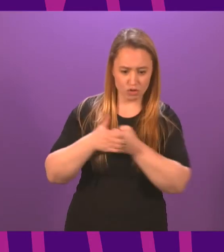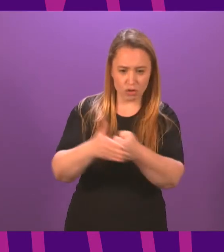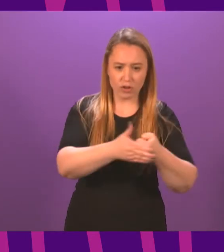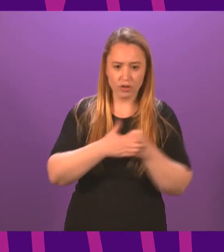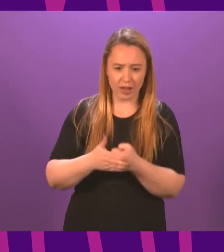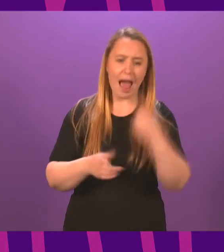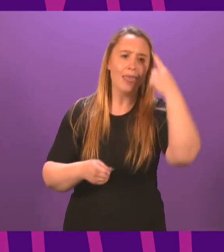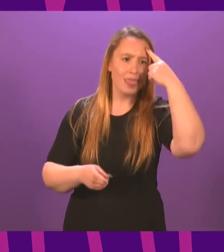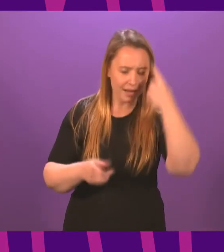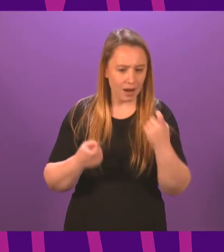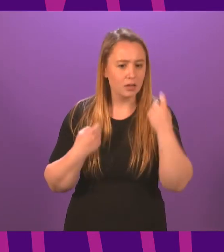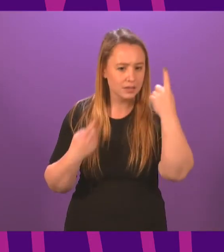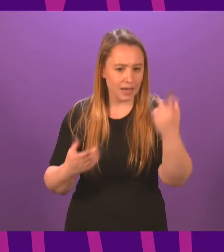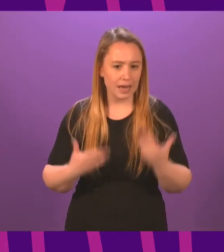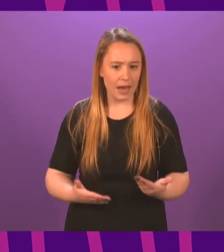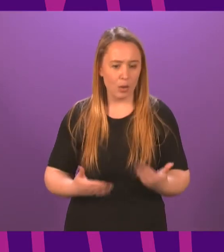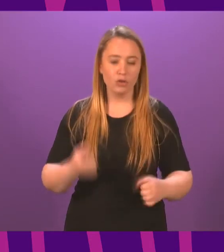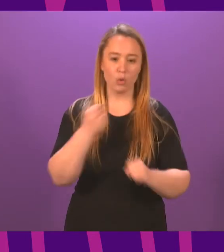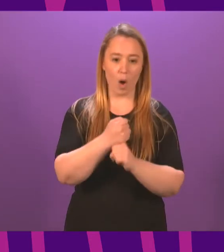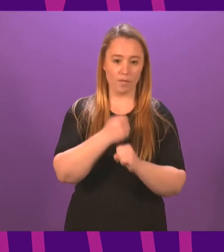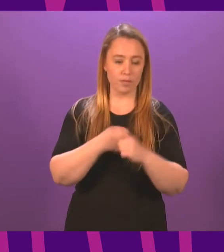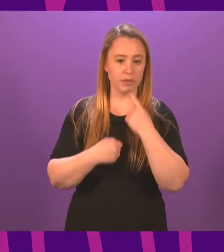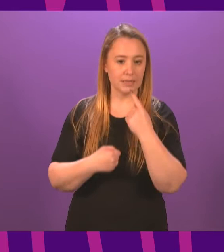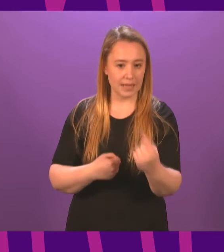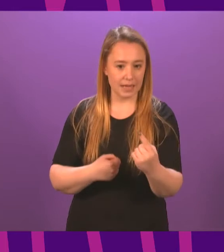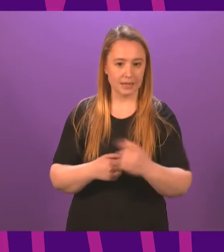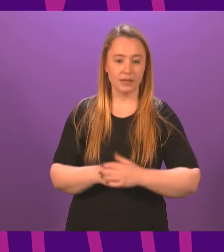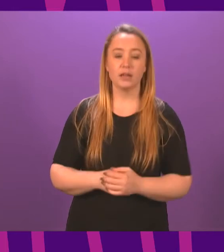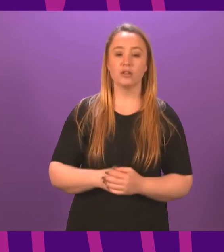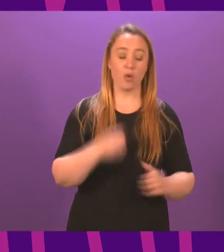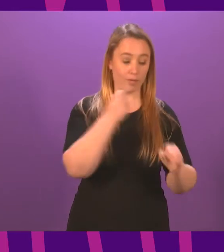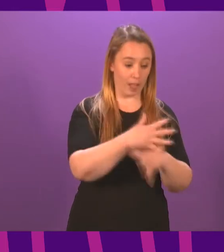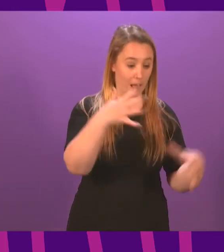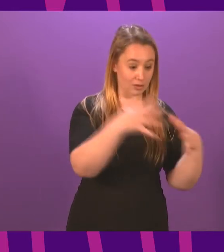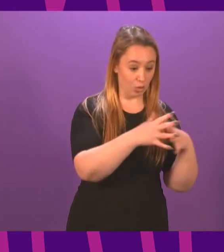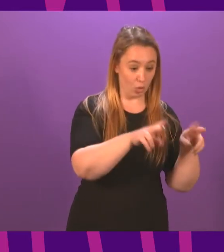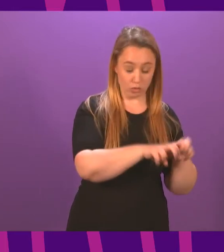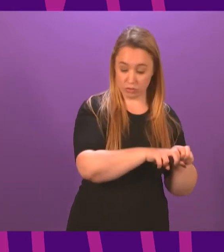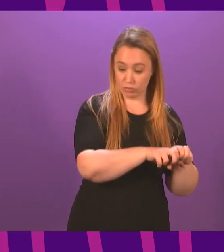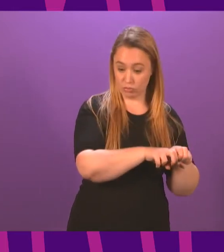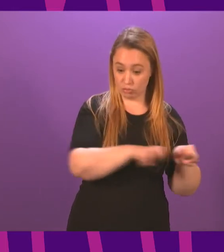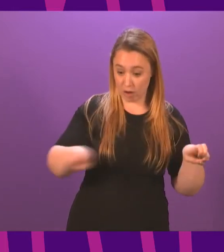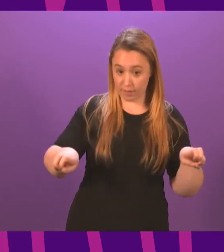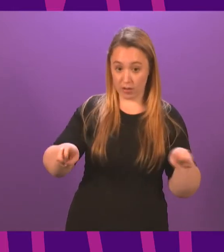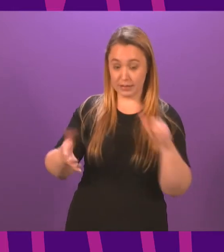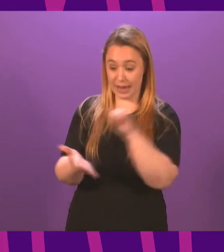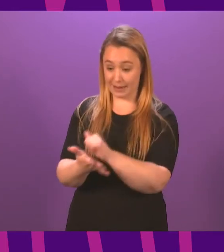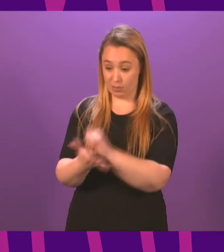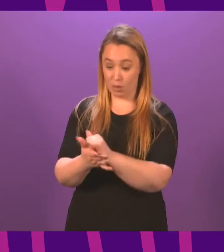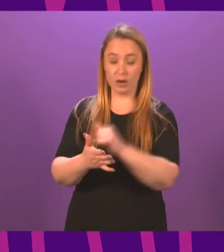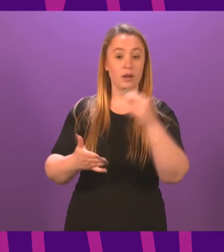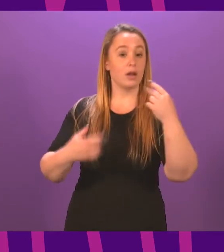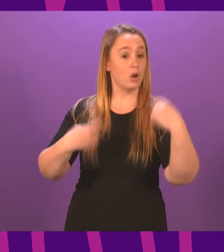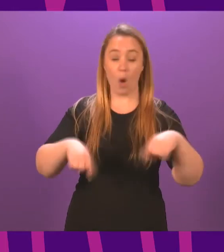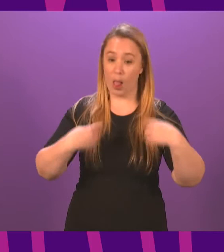perhaps get clarifications. It appears the government is saying that it's unlawful for Glaswegians to travel to the airport unless it's